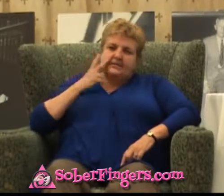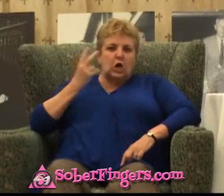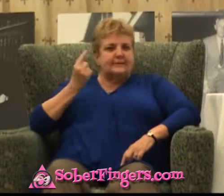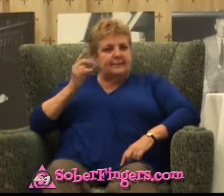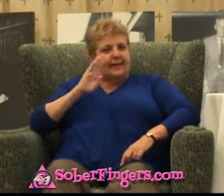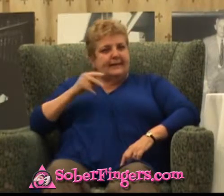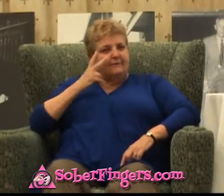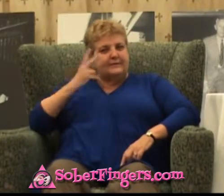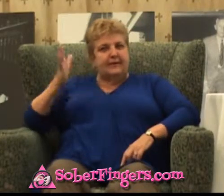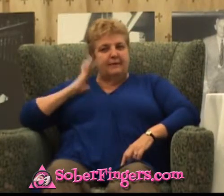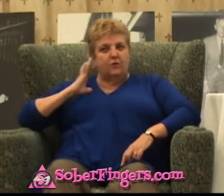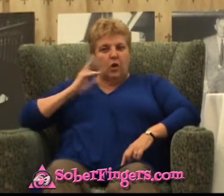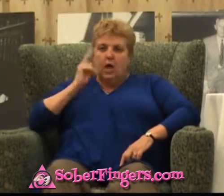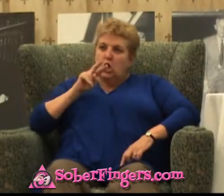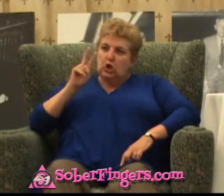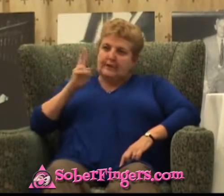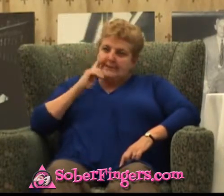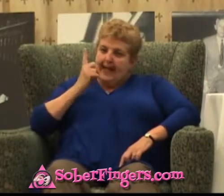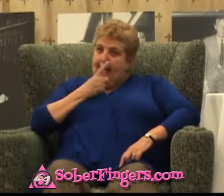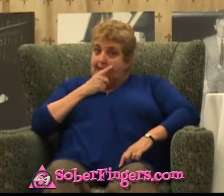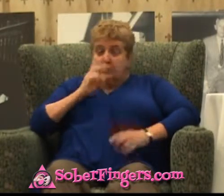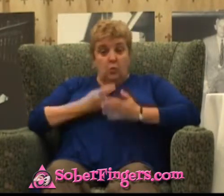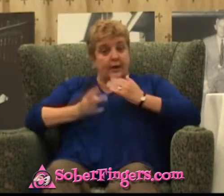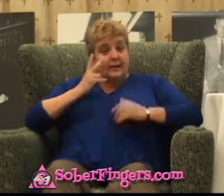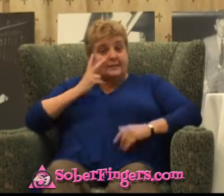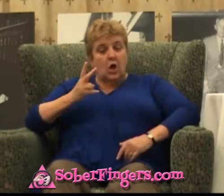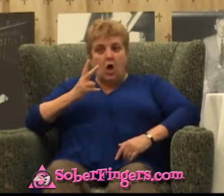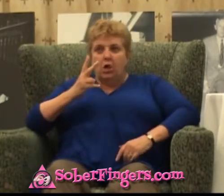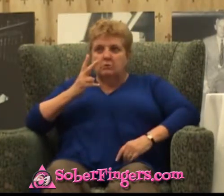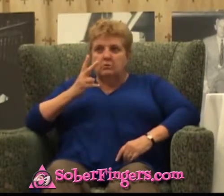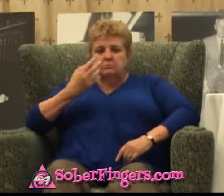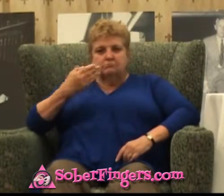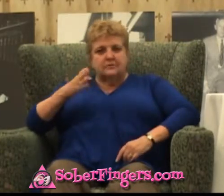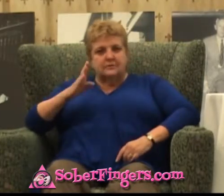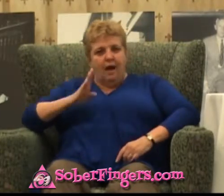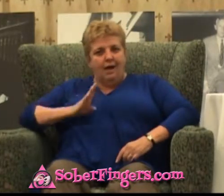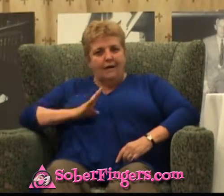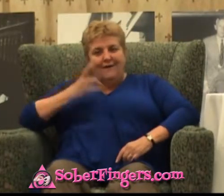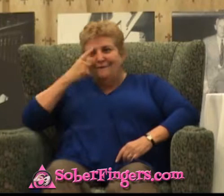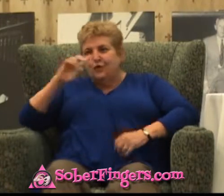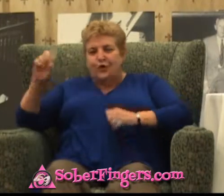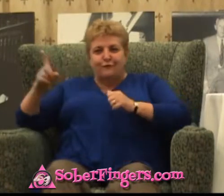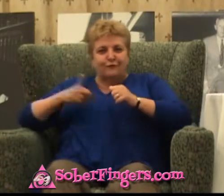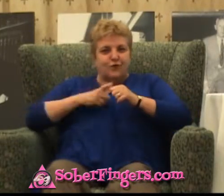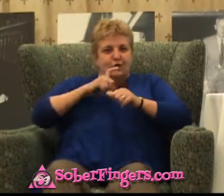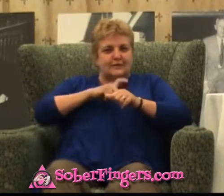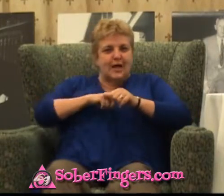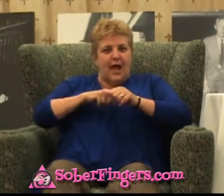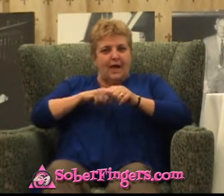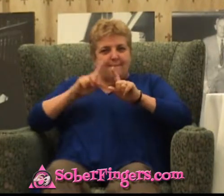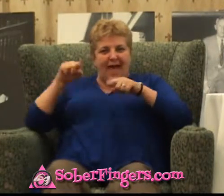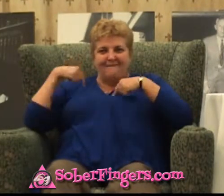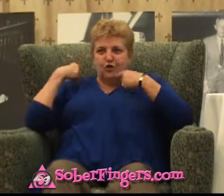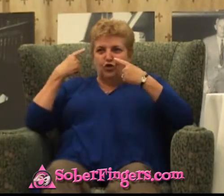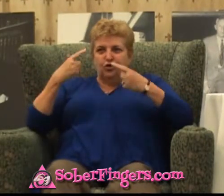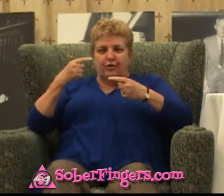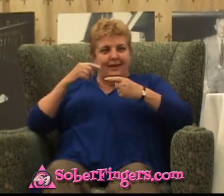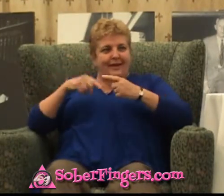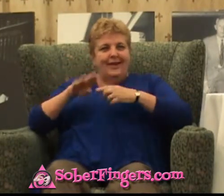looked into his eyes and what I saw was God for the first time ever in another human being. And I began to